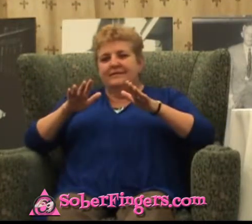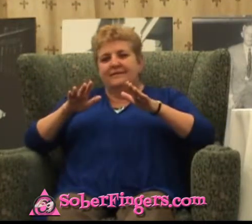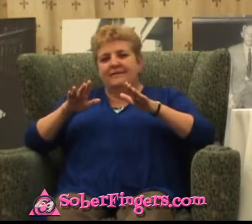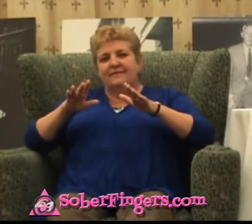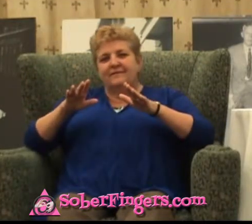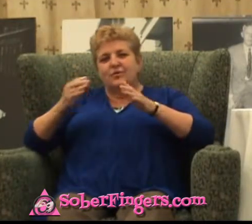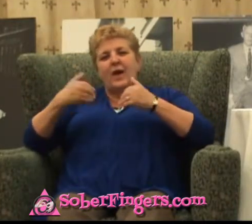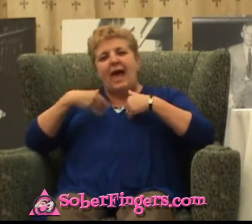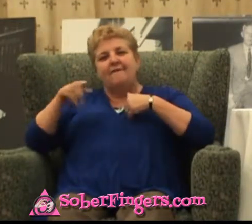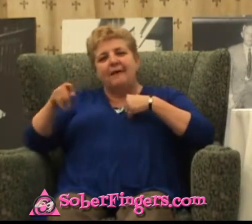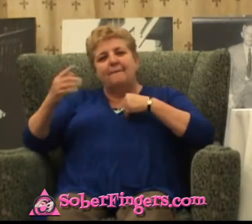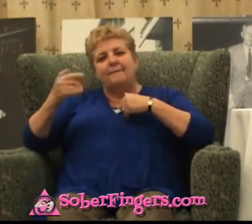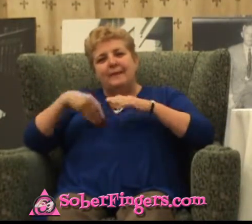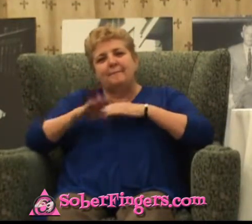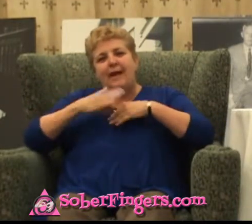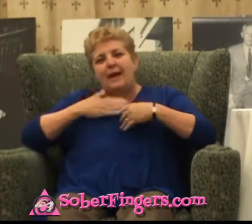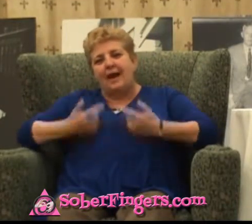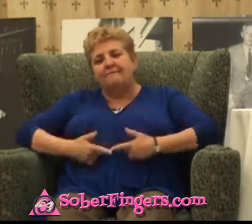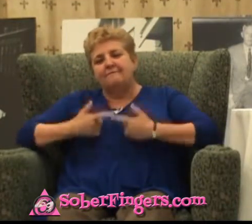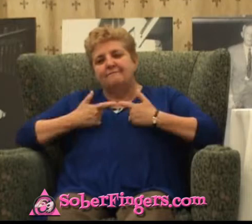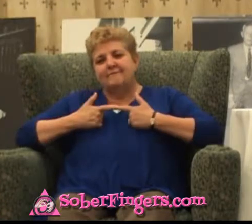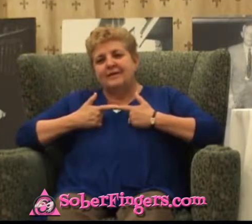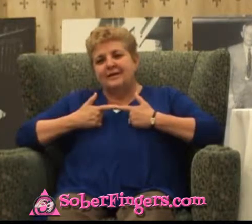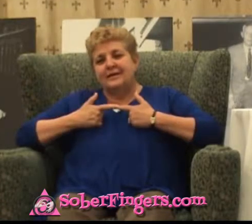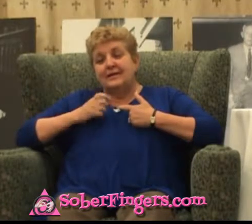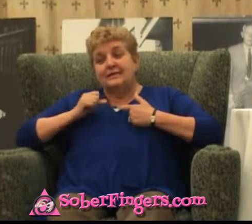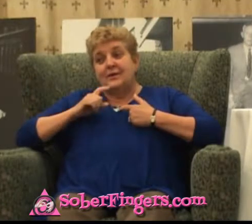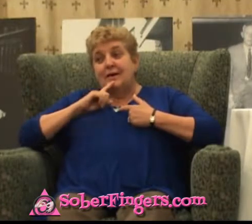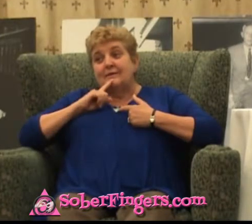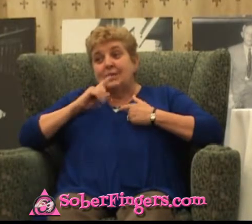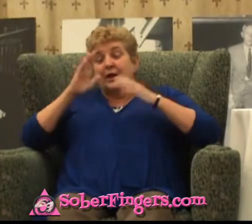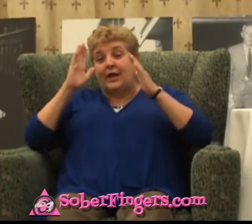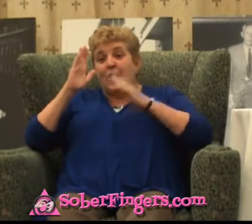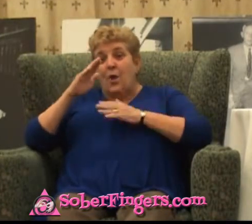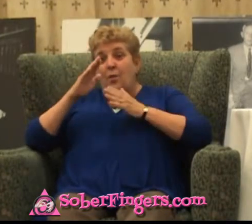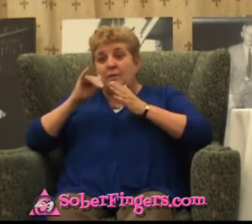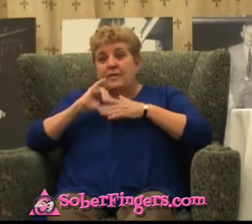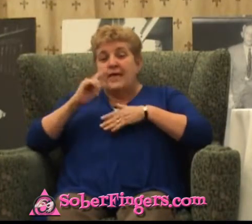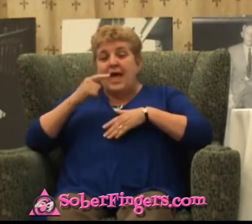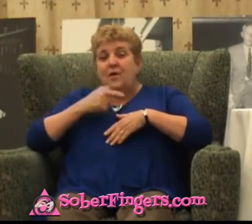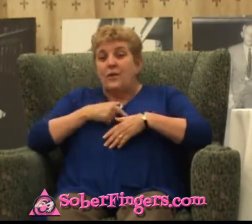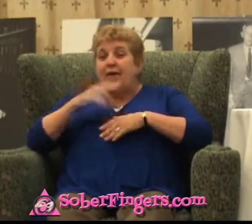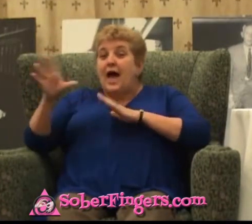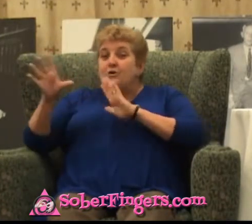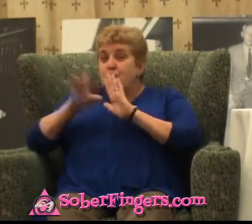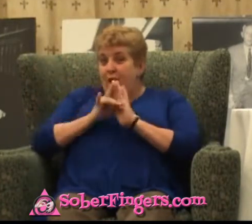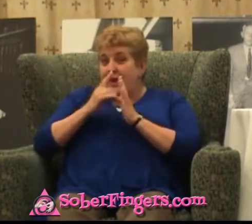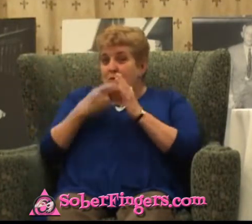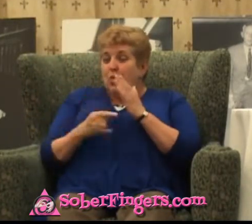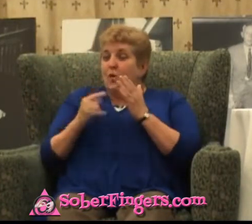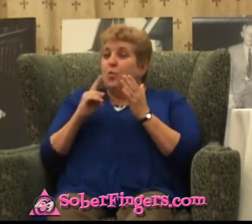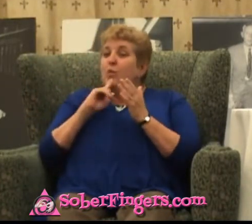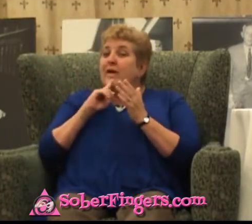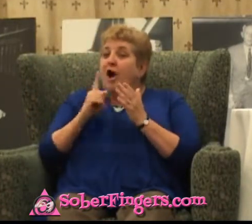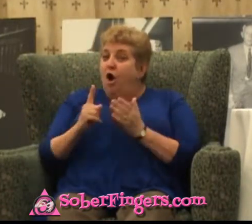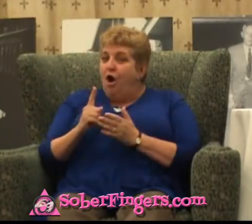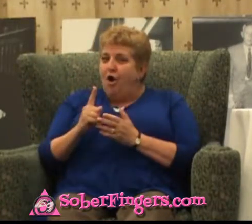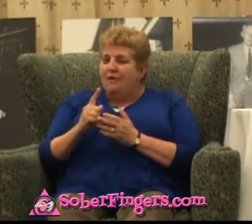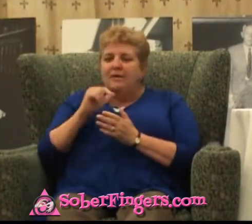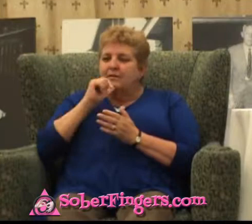I certainly hope we attract what we are, not what we want. But the most important lesson that I